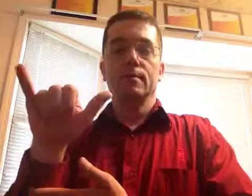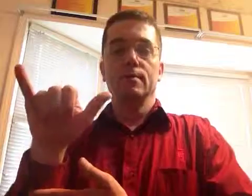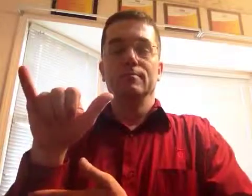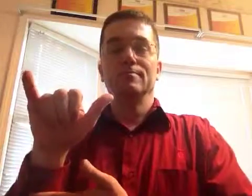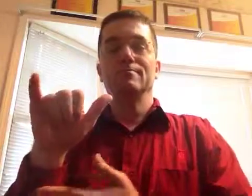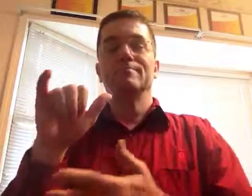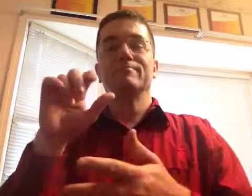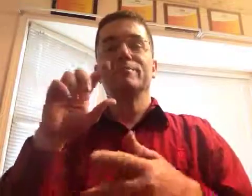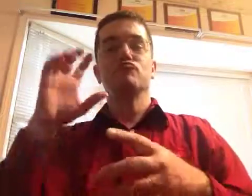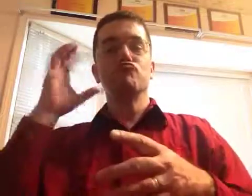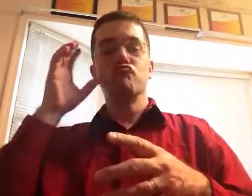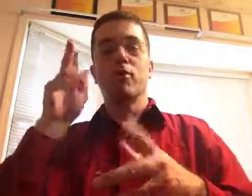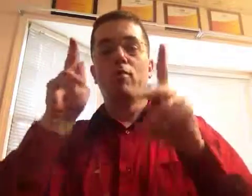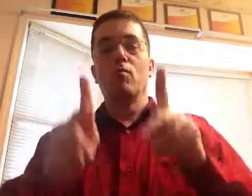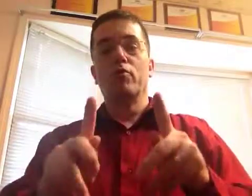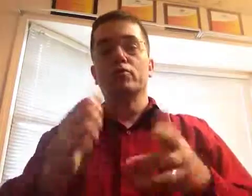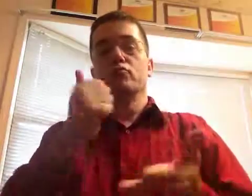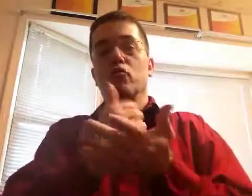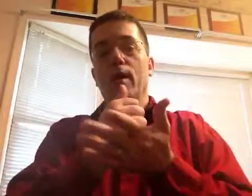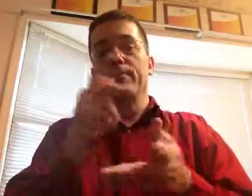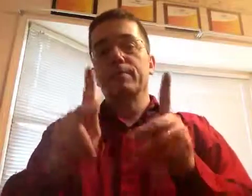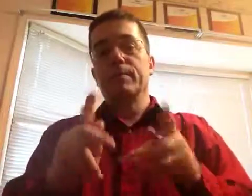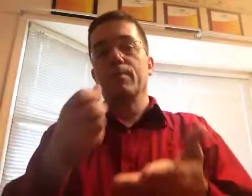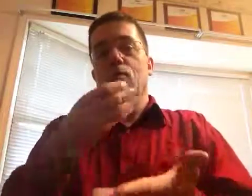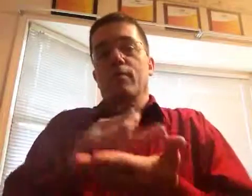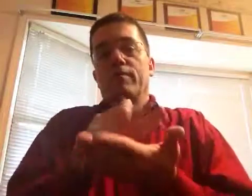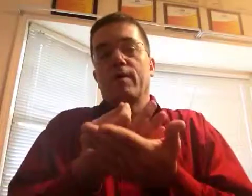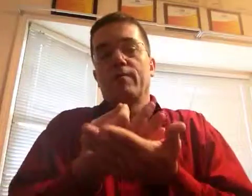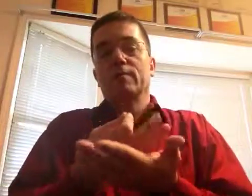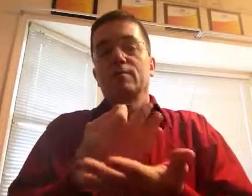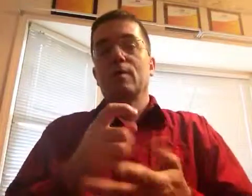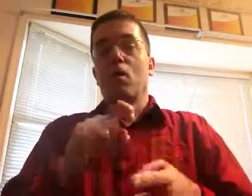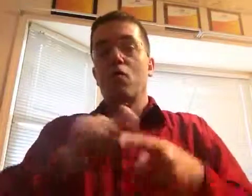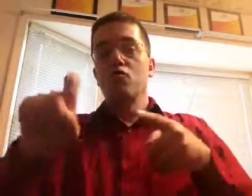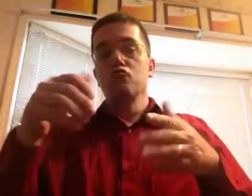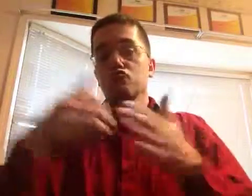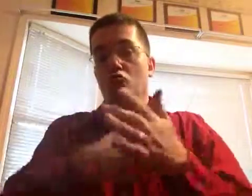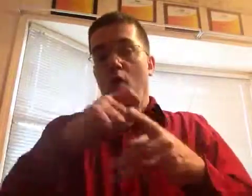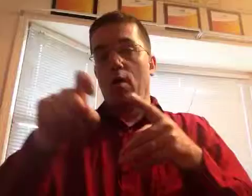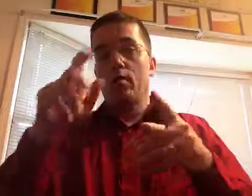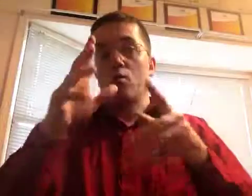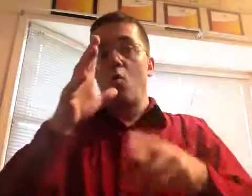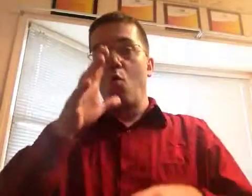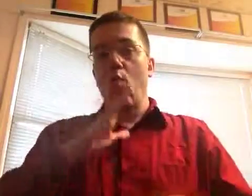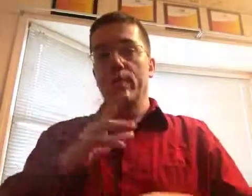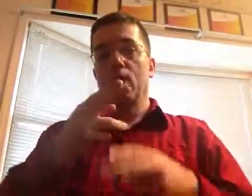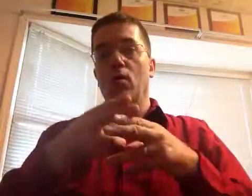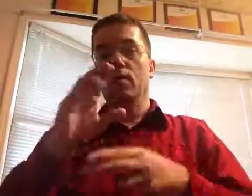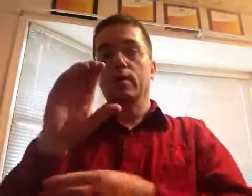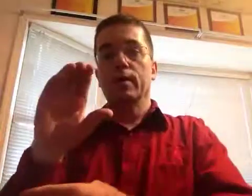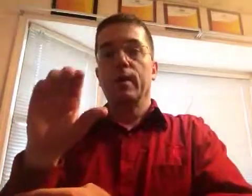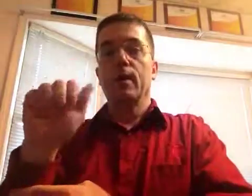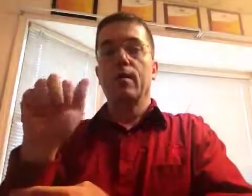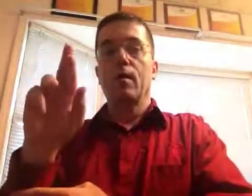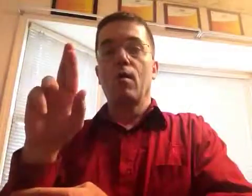Thanks for joining us, America. Carolyn is in Gainesville, Georgia. Hi, Carolyn. Welcome to the Dave Ramsey Show. Hi, thank you.